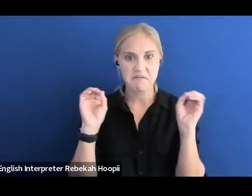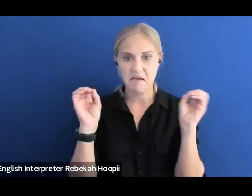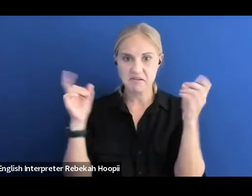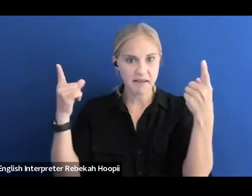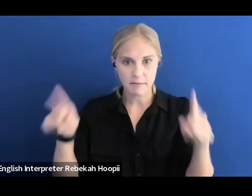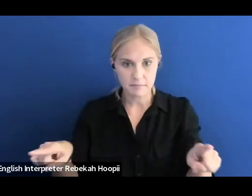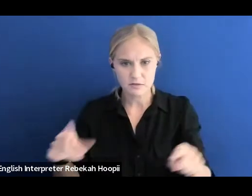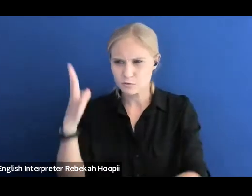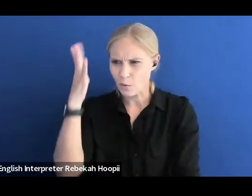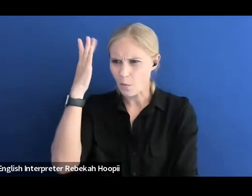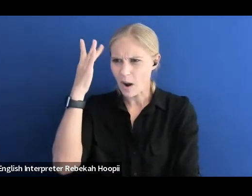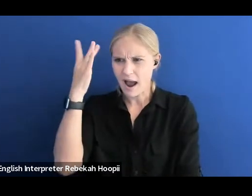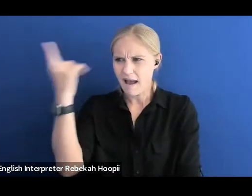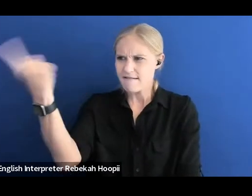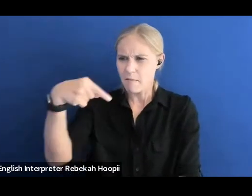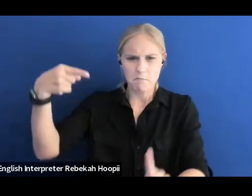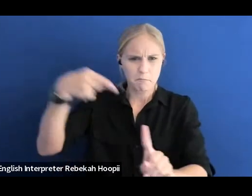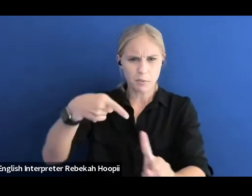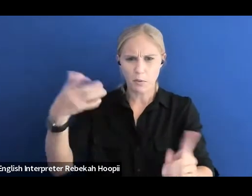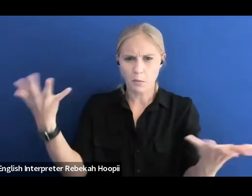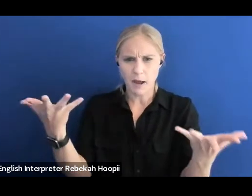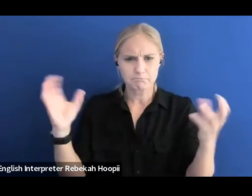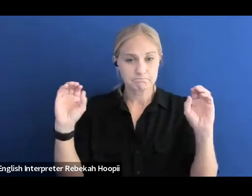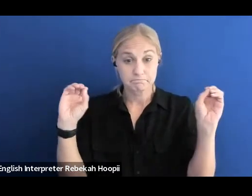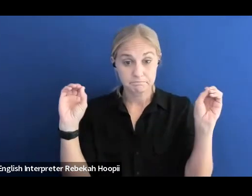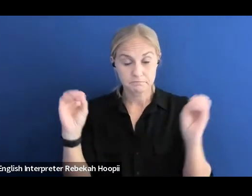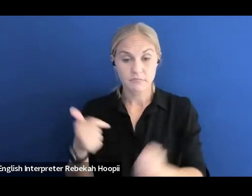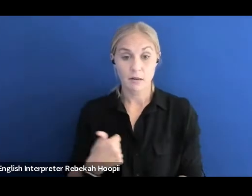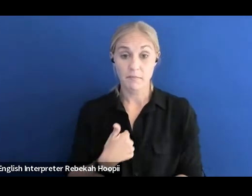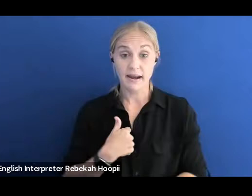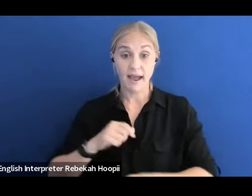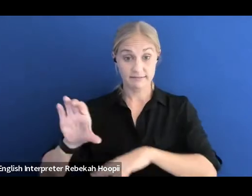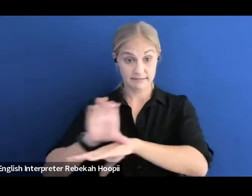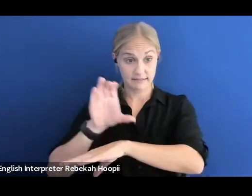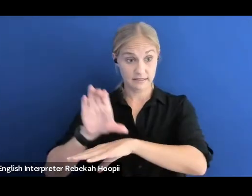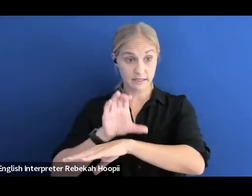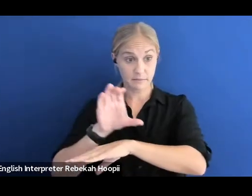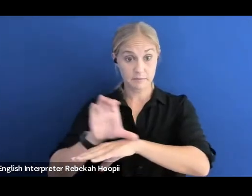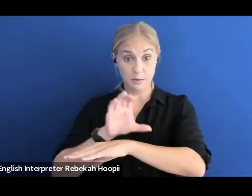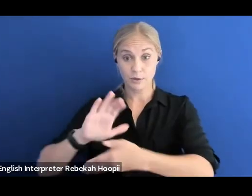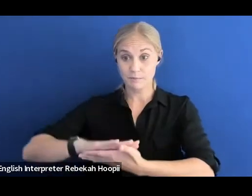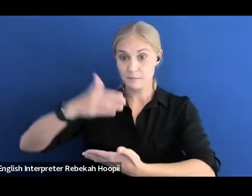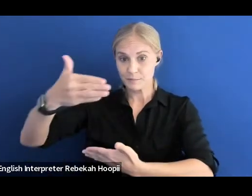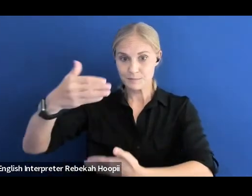why even come? But I just turned on the computer and I saw Auntie Max.